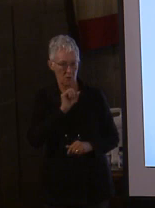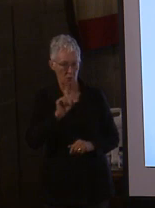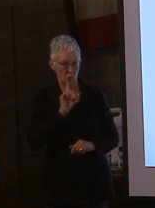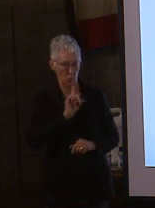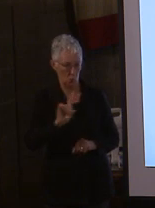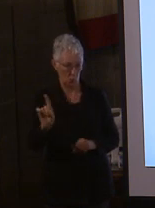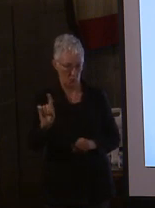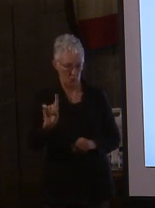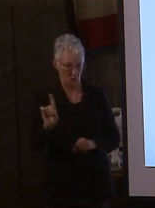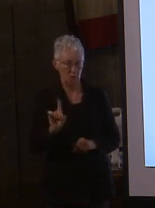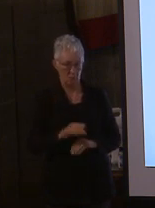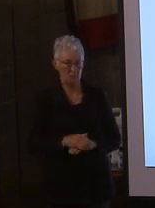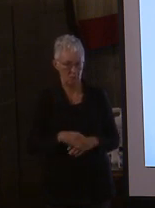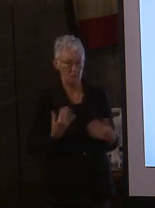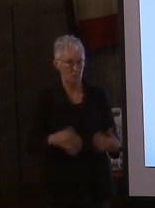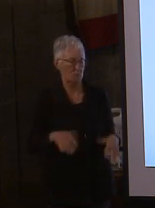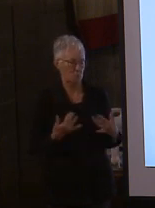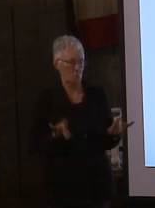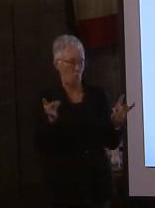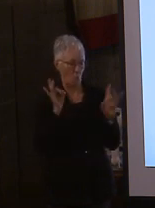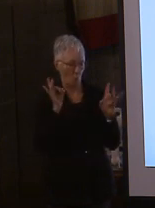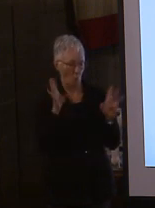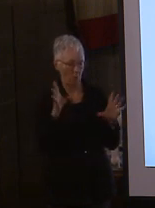devastating tragedy for all those families.